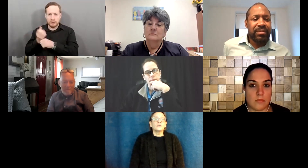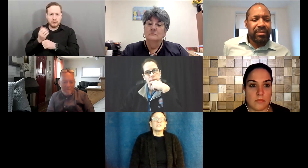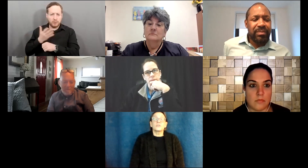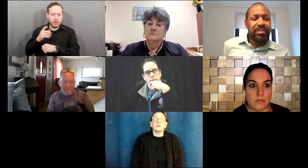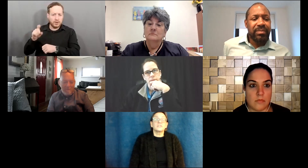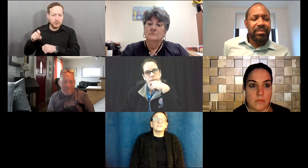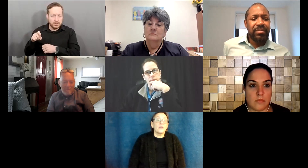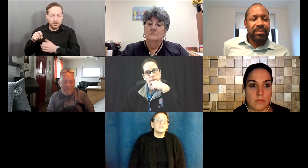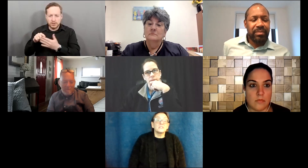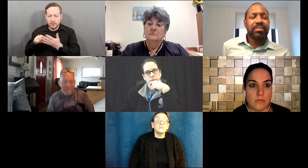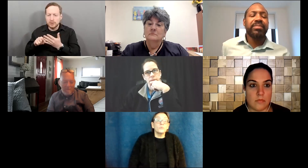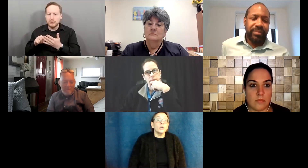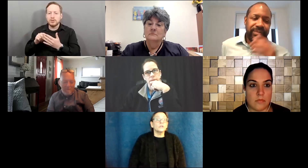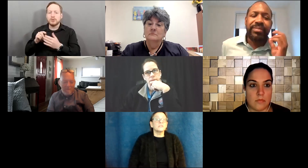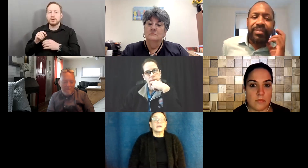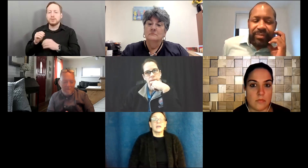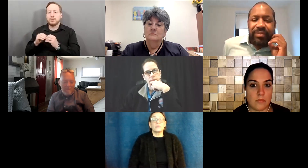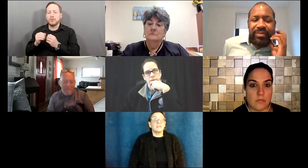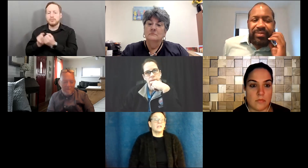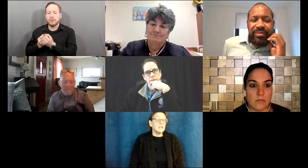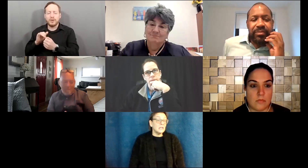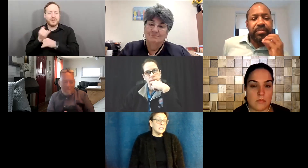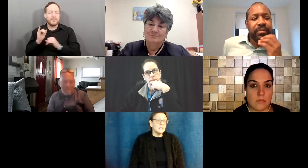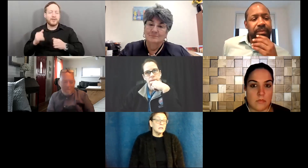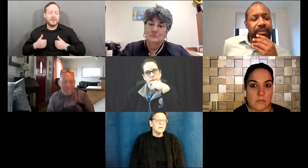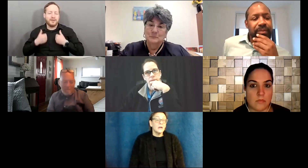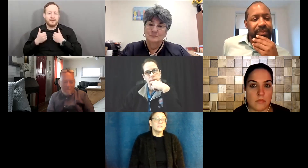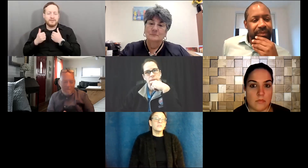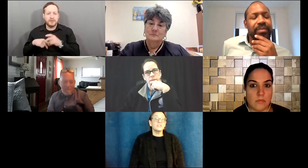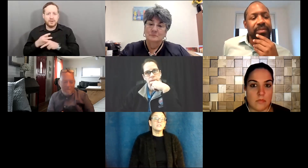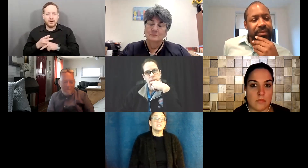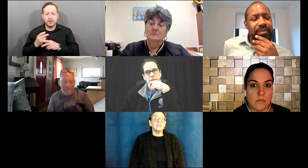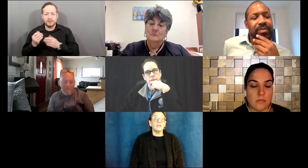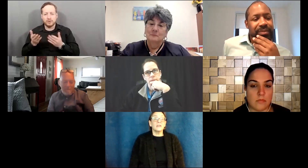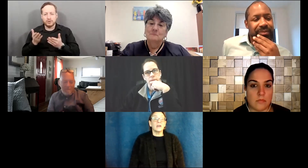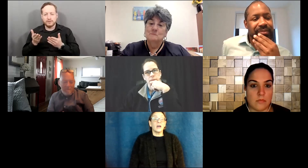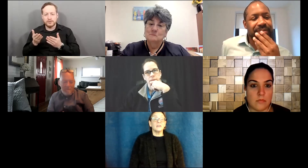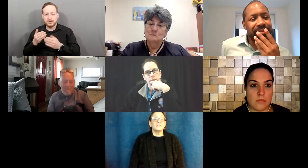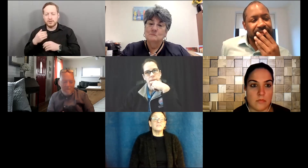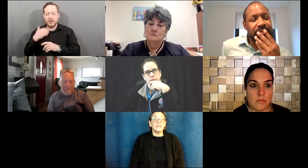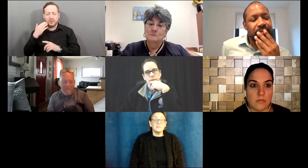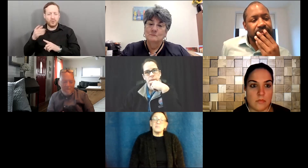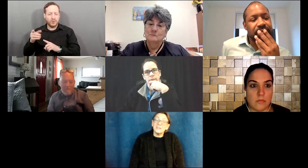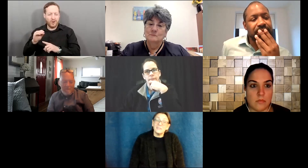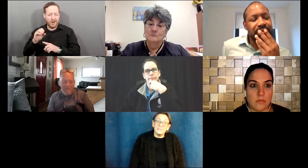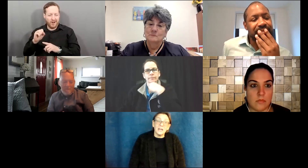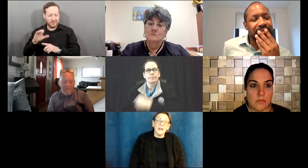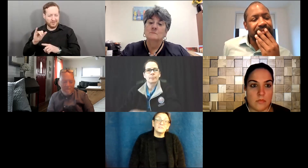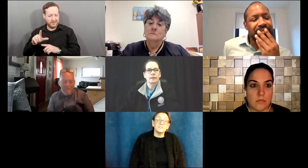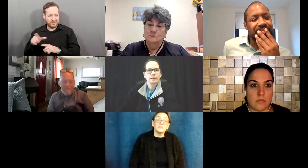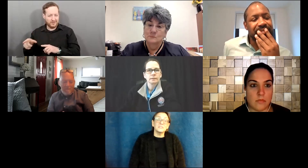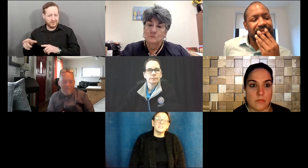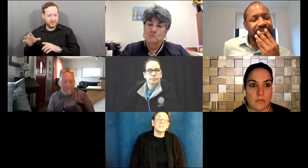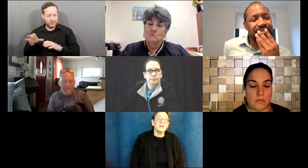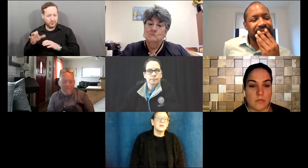they don't necessarily understand how the system works, how to get what they need. And so they just need like that kind of independent living kind